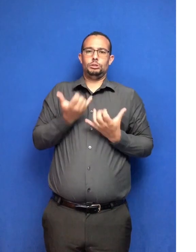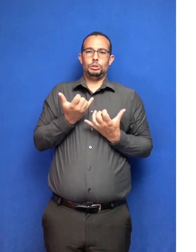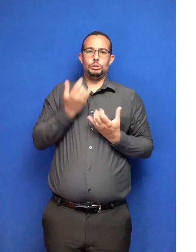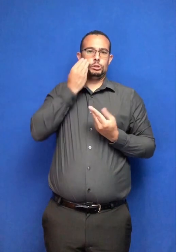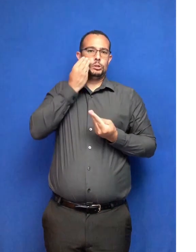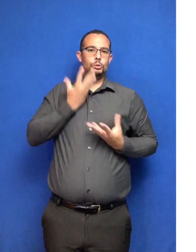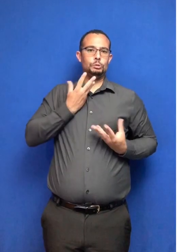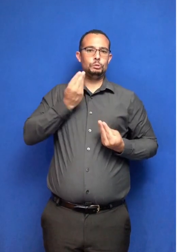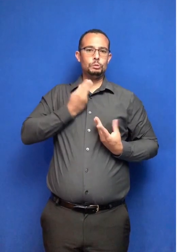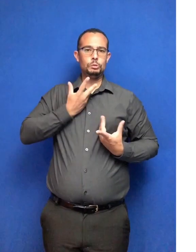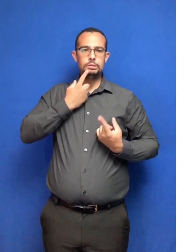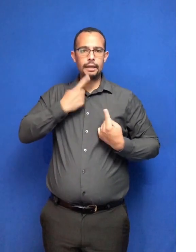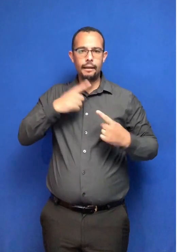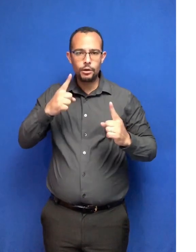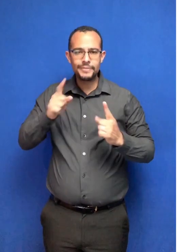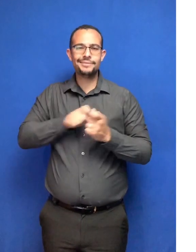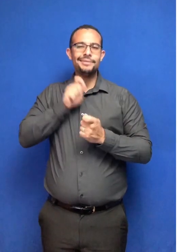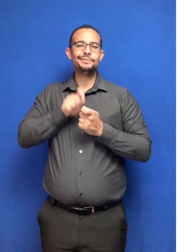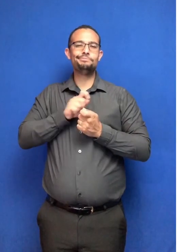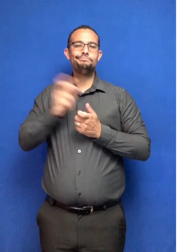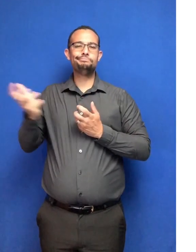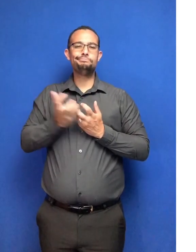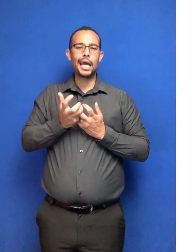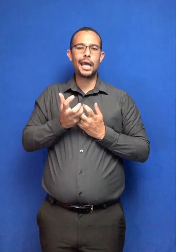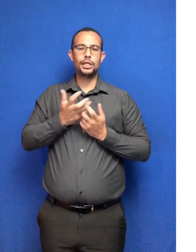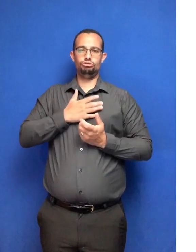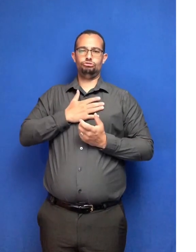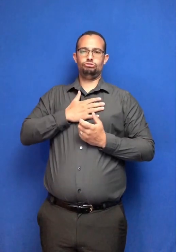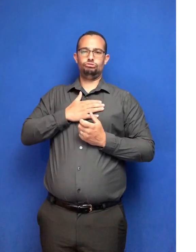instructions that are specific to your area.